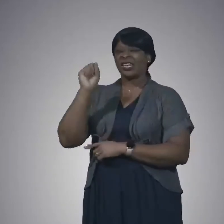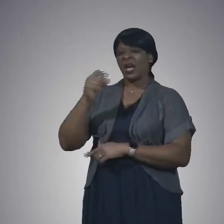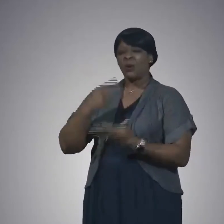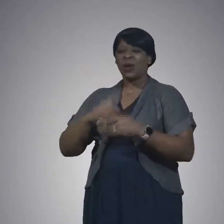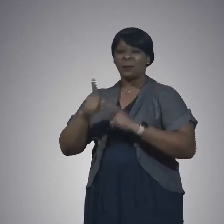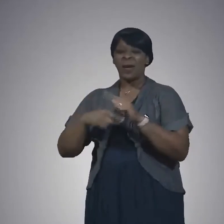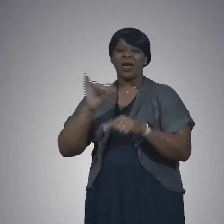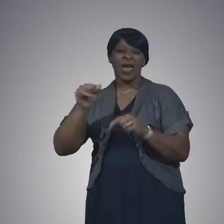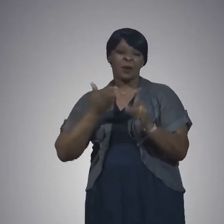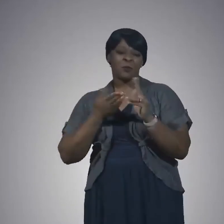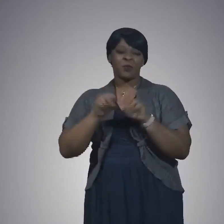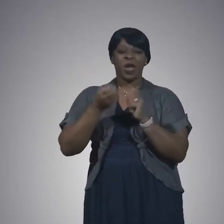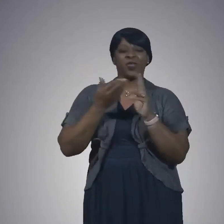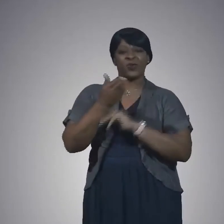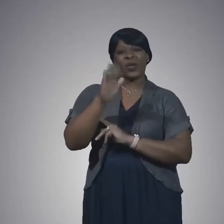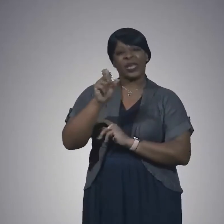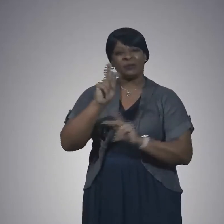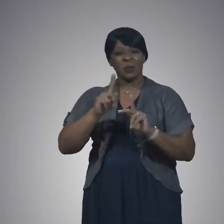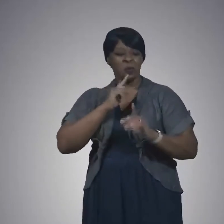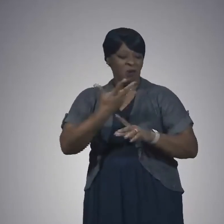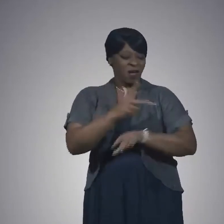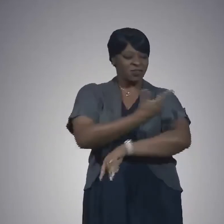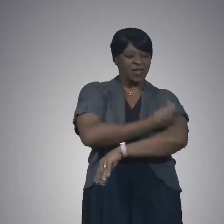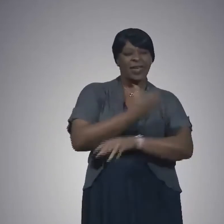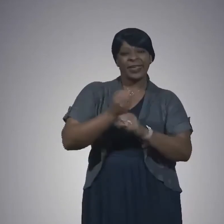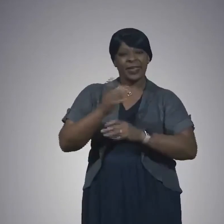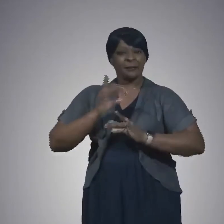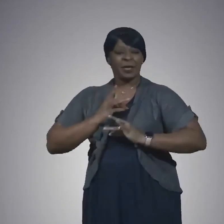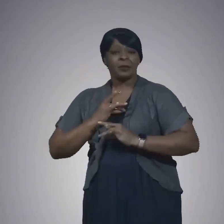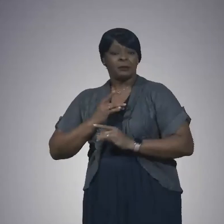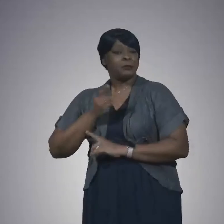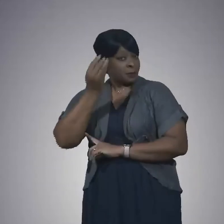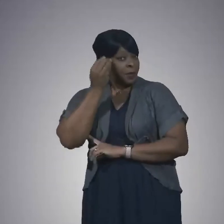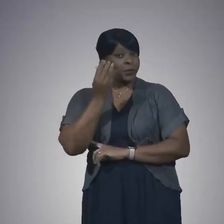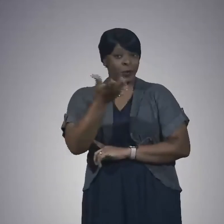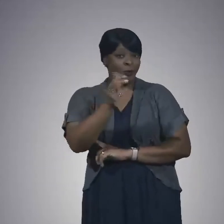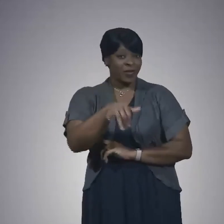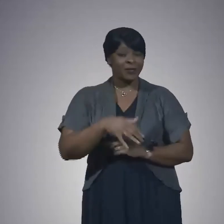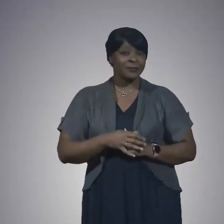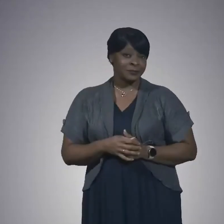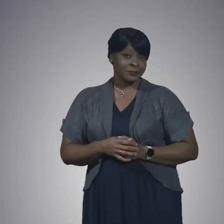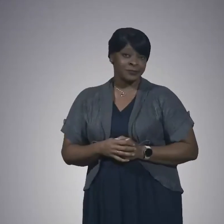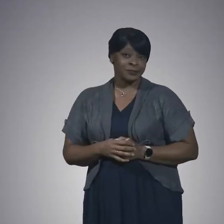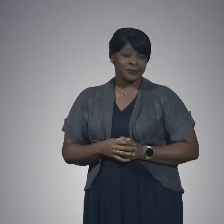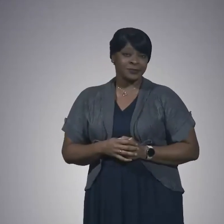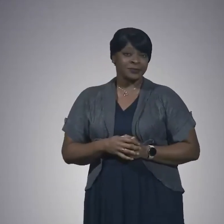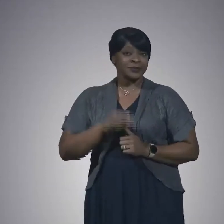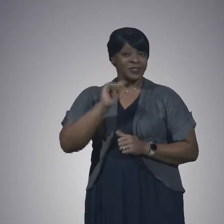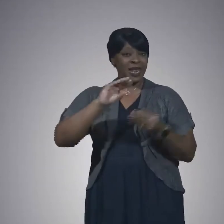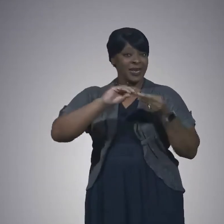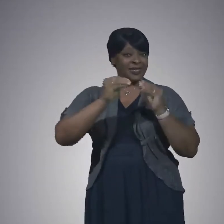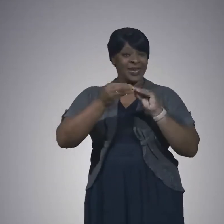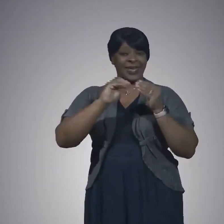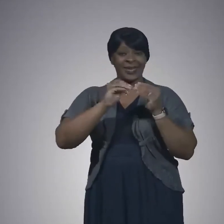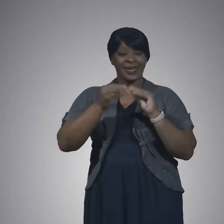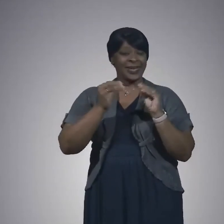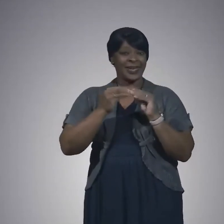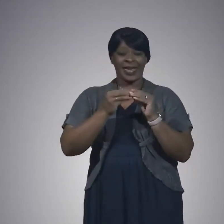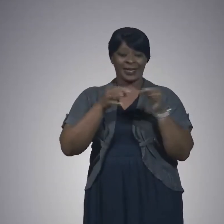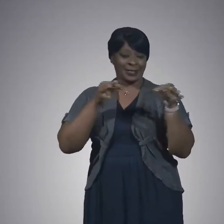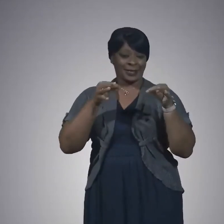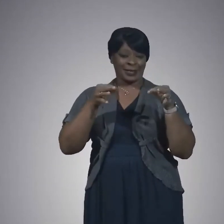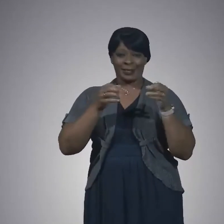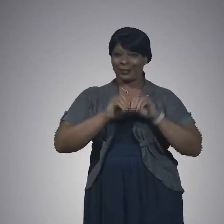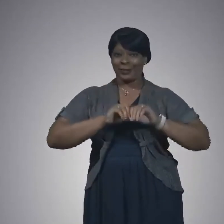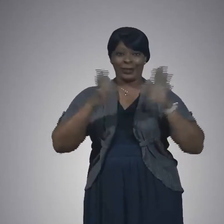about those breakthrough cases that you mentioned? Well, I'm here to tell you that the data bears this out.